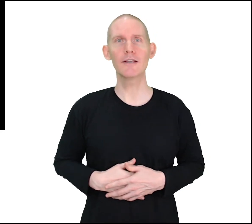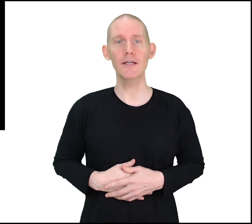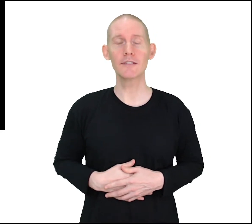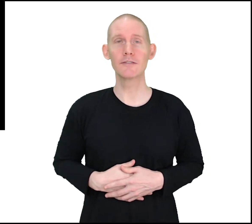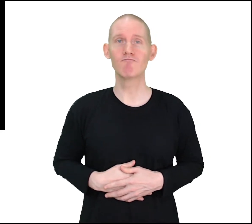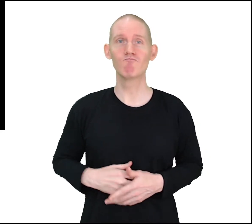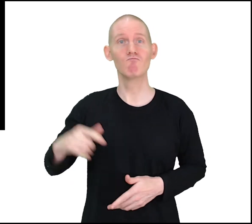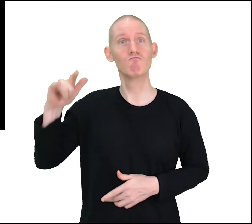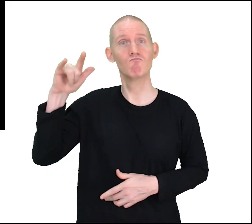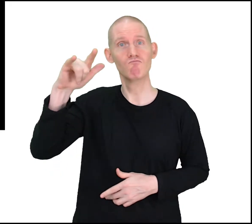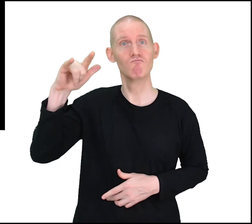this.